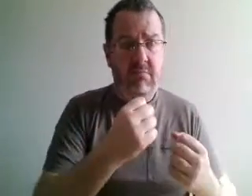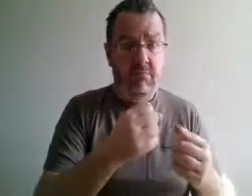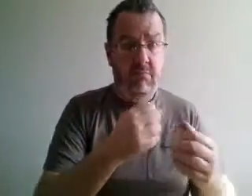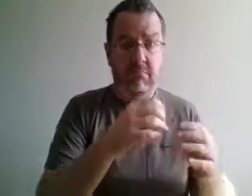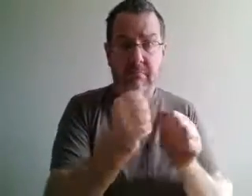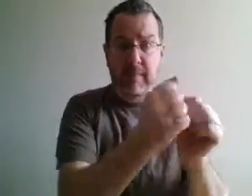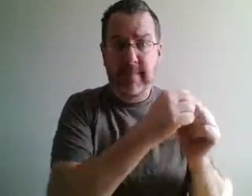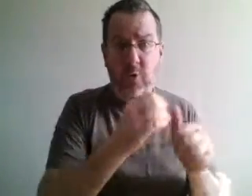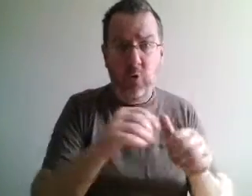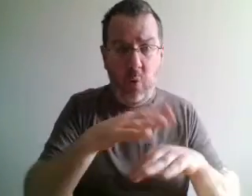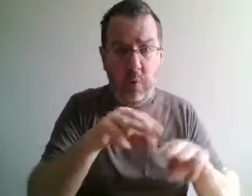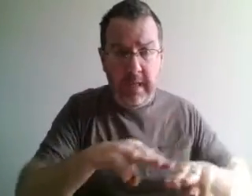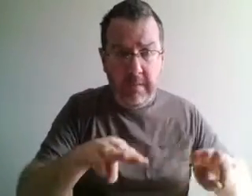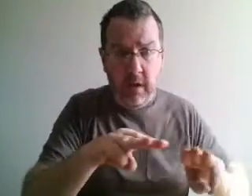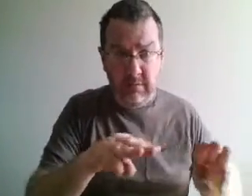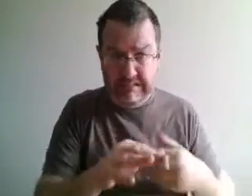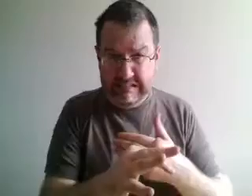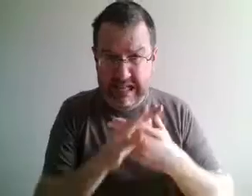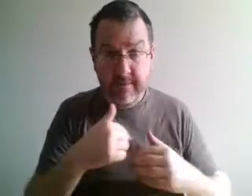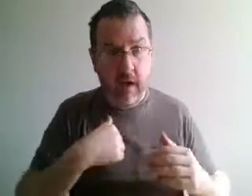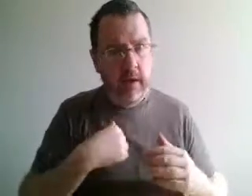isolation and also have asthma. What can we do?